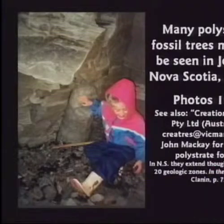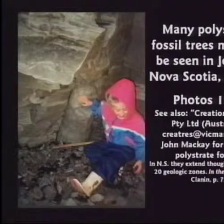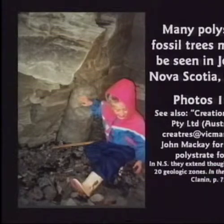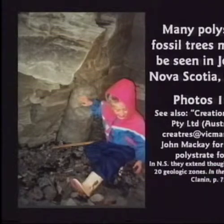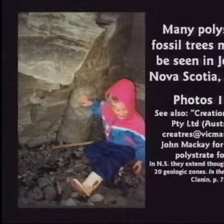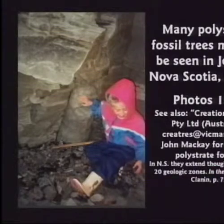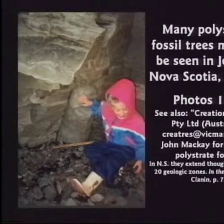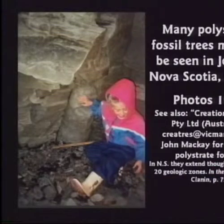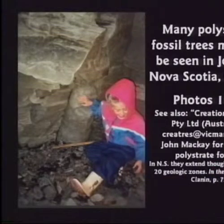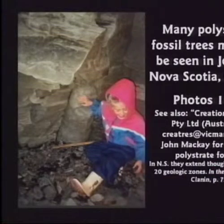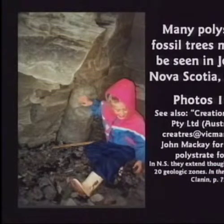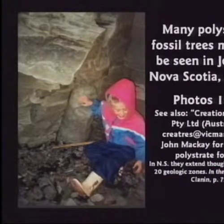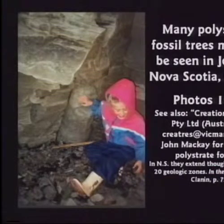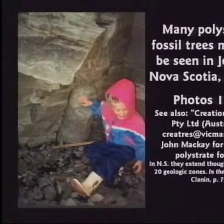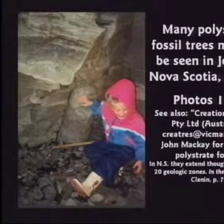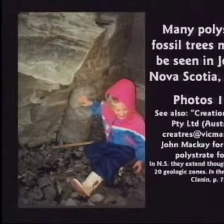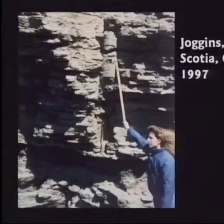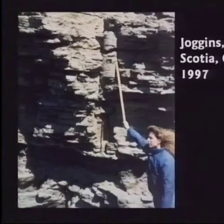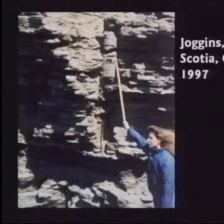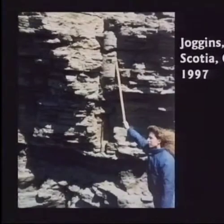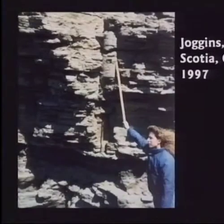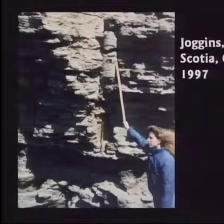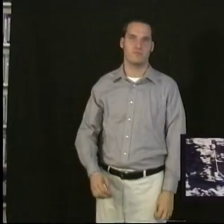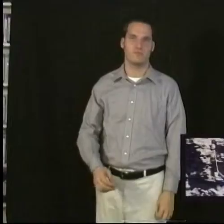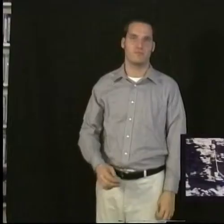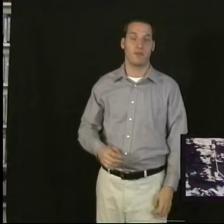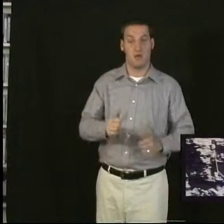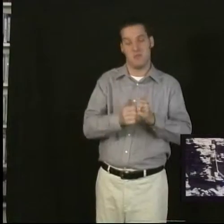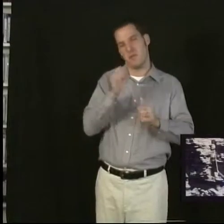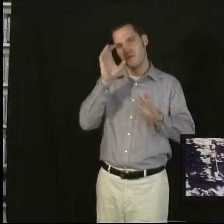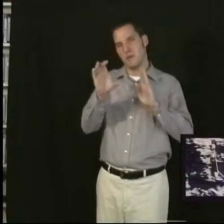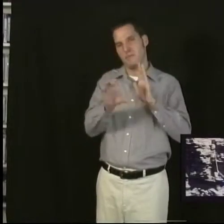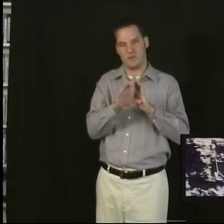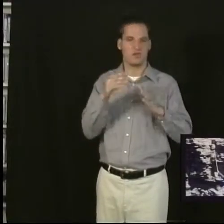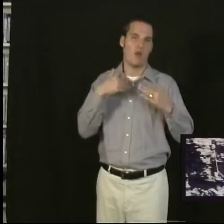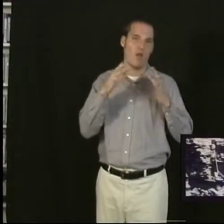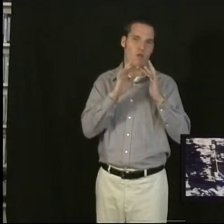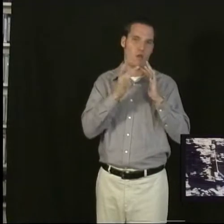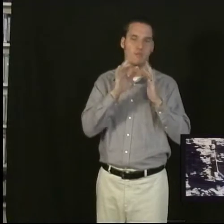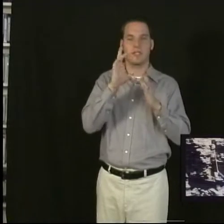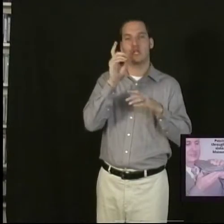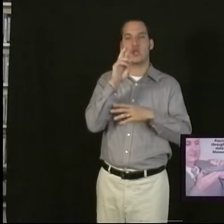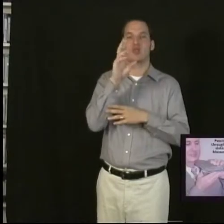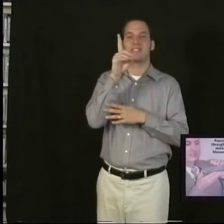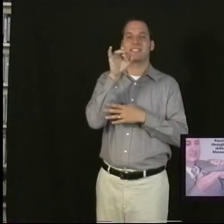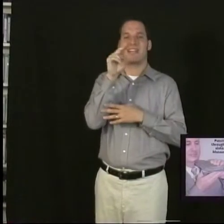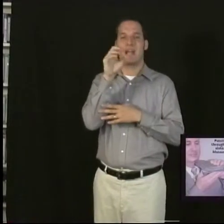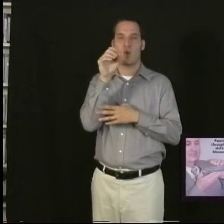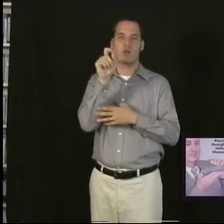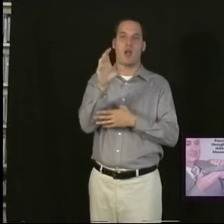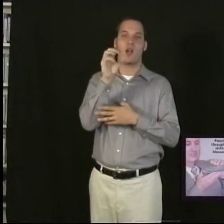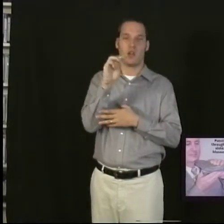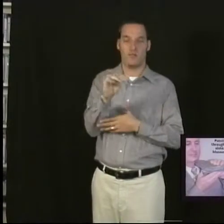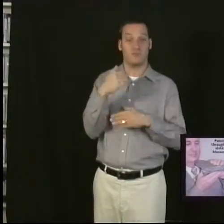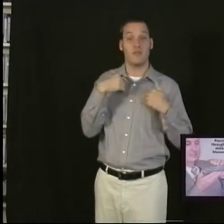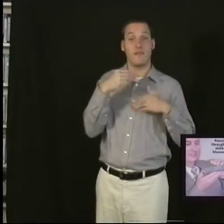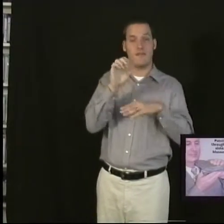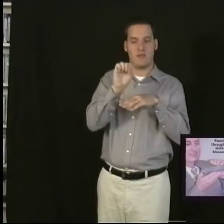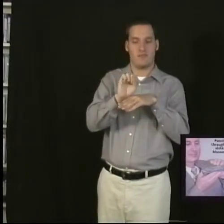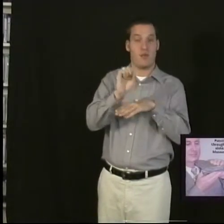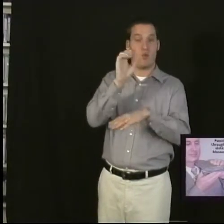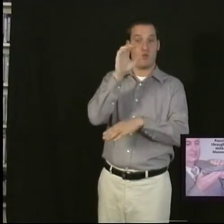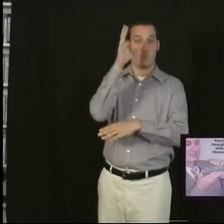for its petrified trees in the vertical position. Most of these pictures are on our website, drdino.com. We've got a piece of petrified wood